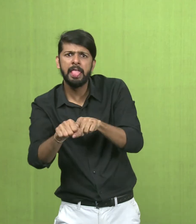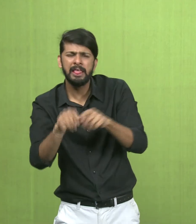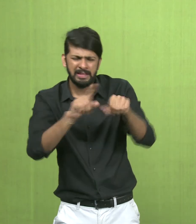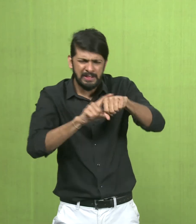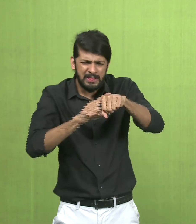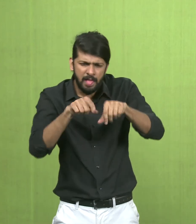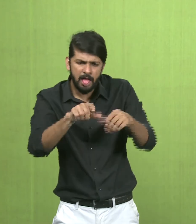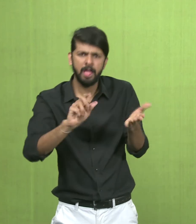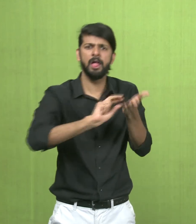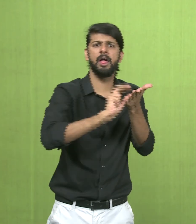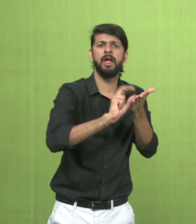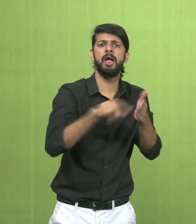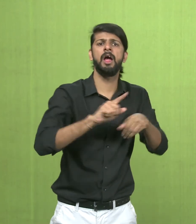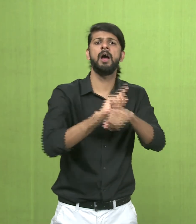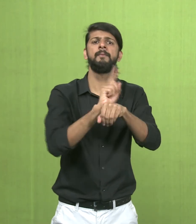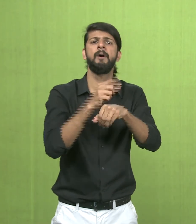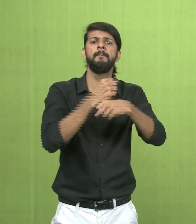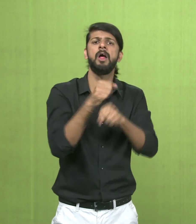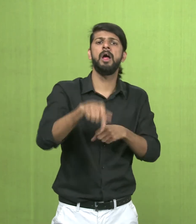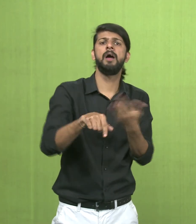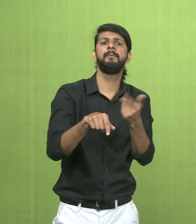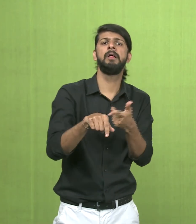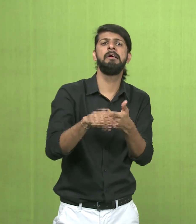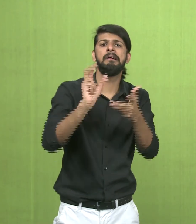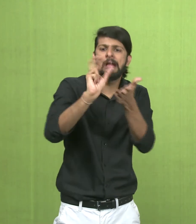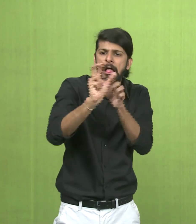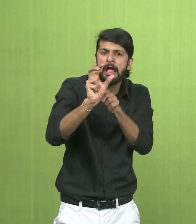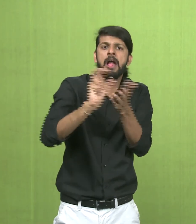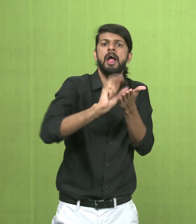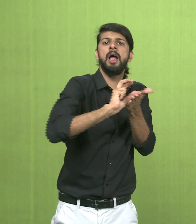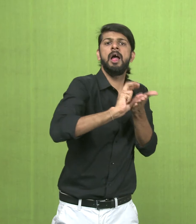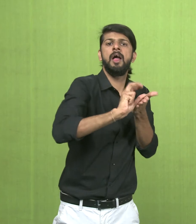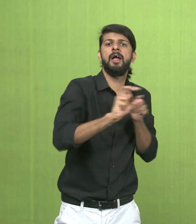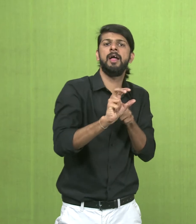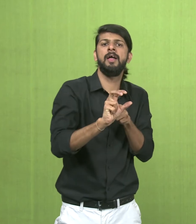were used for writing and art medium.